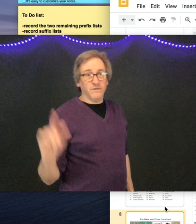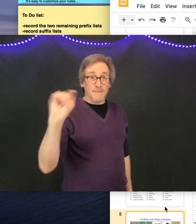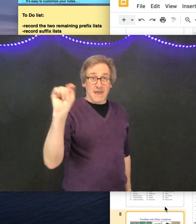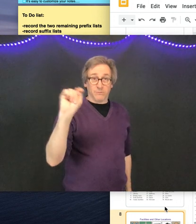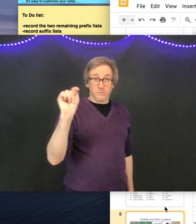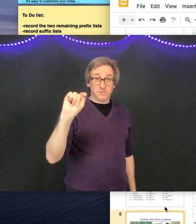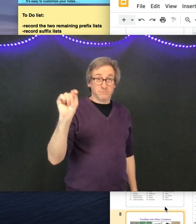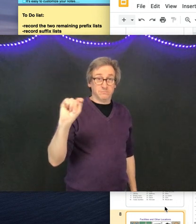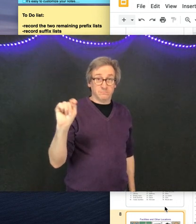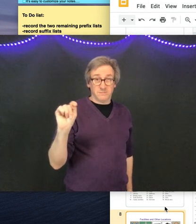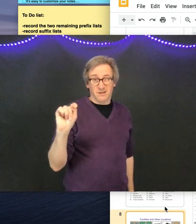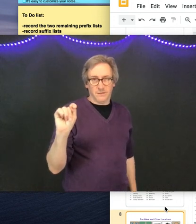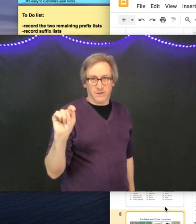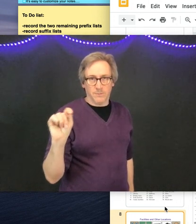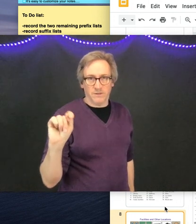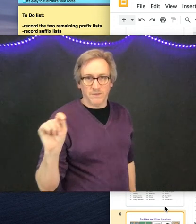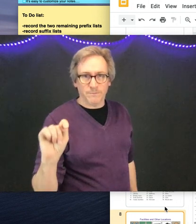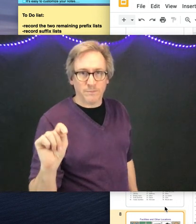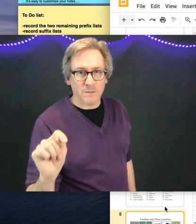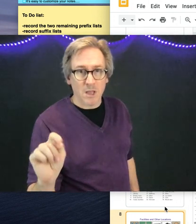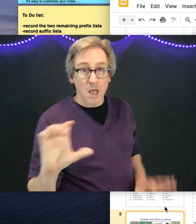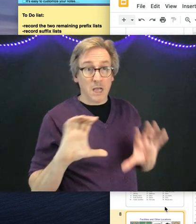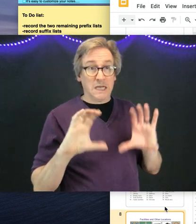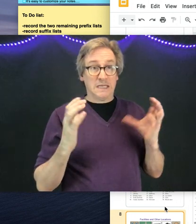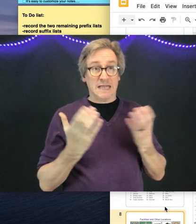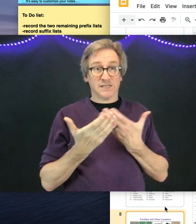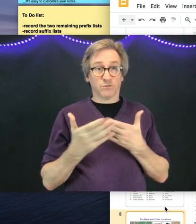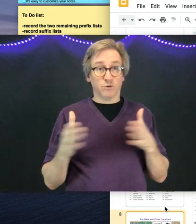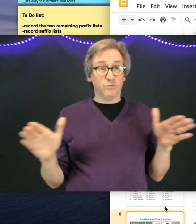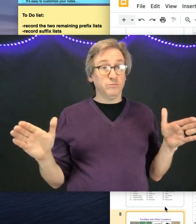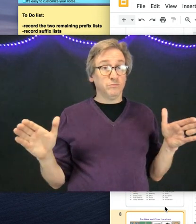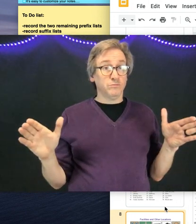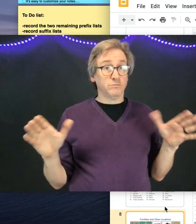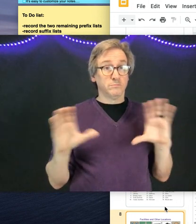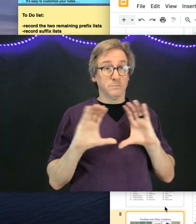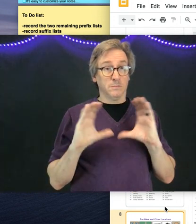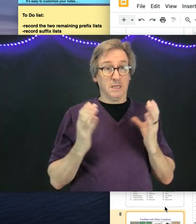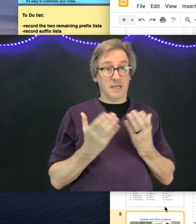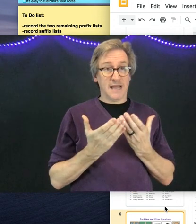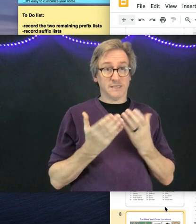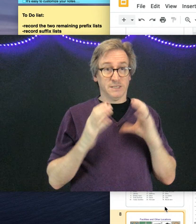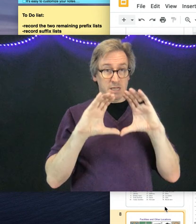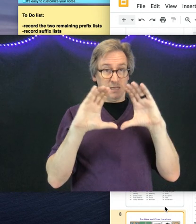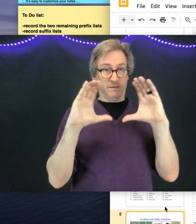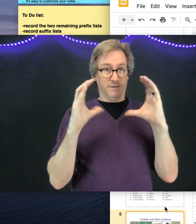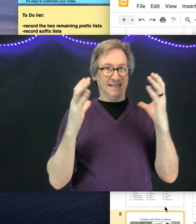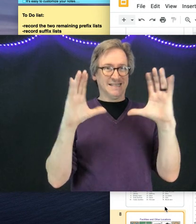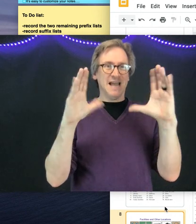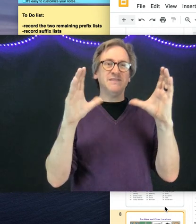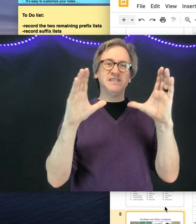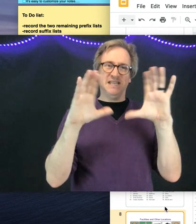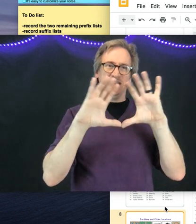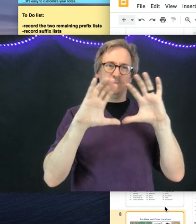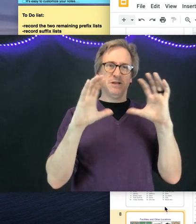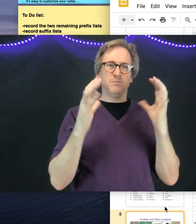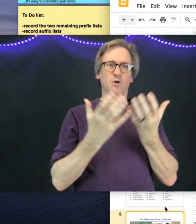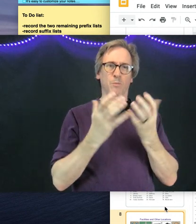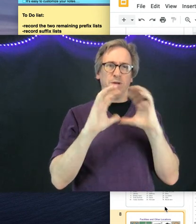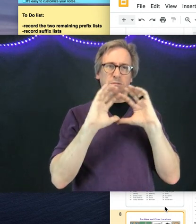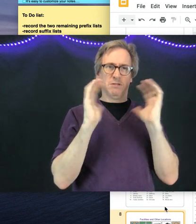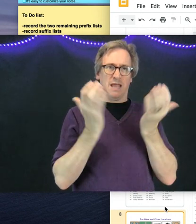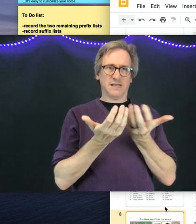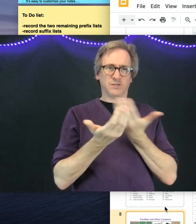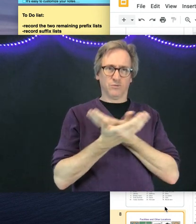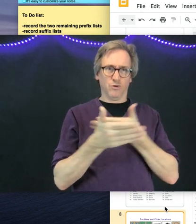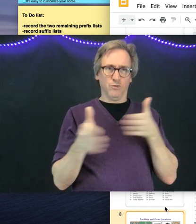So we've got bathrooms, give a couple of them. Classroom, class. It's kind of C's, but it's more